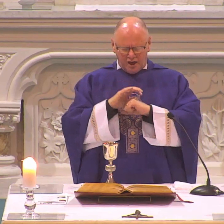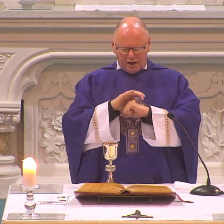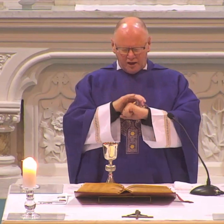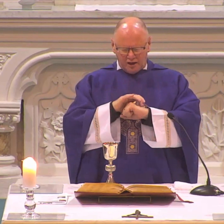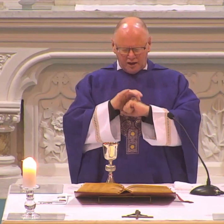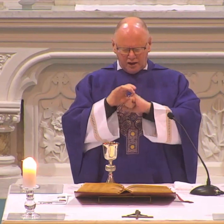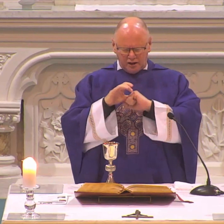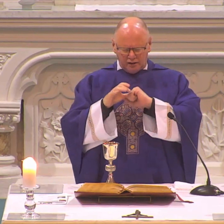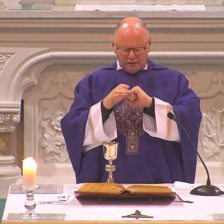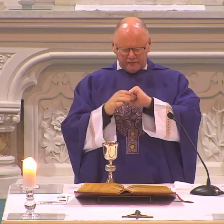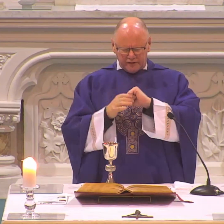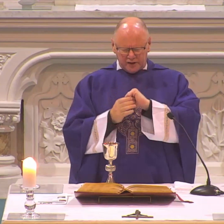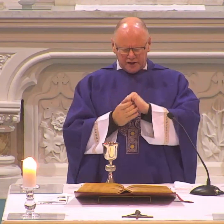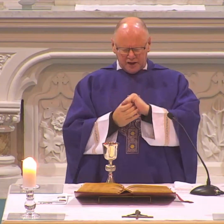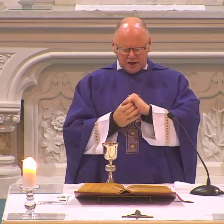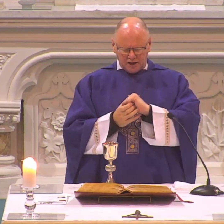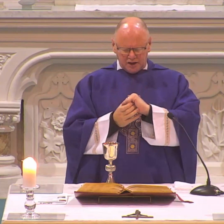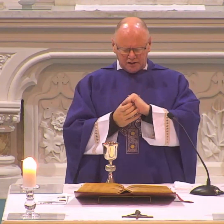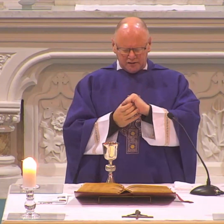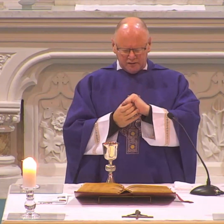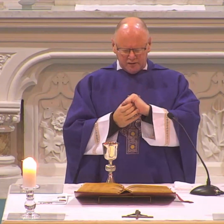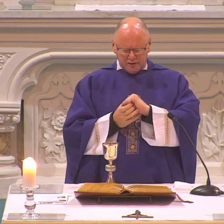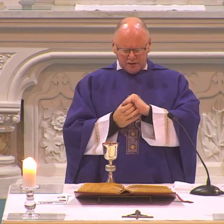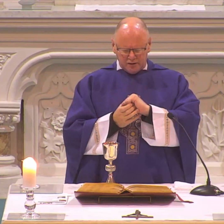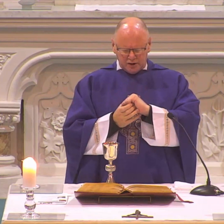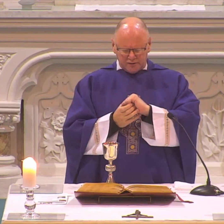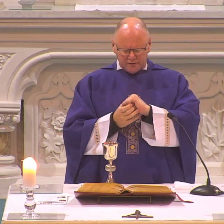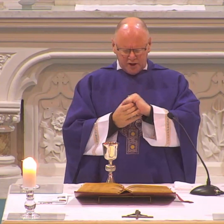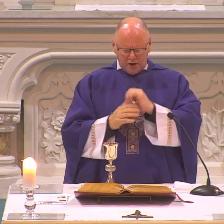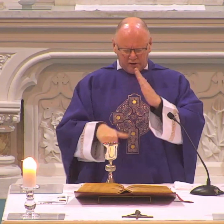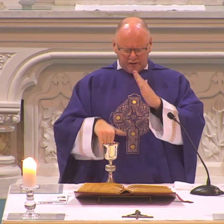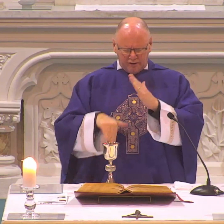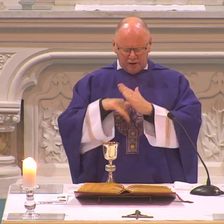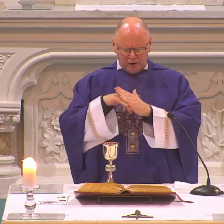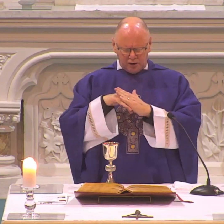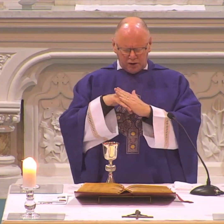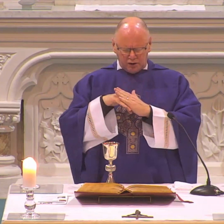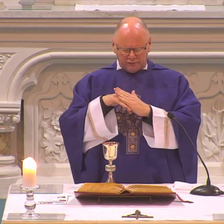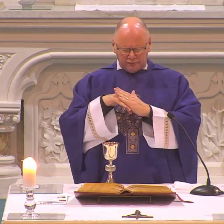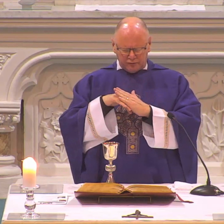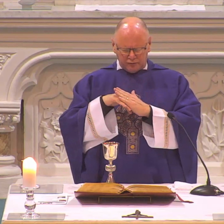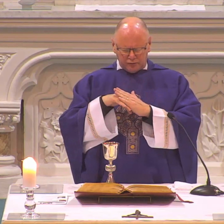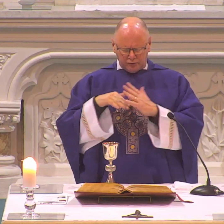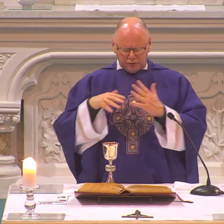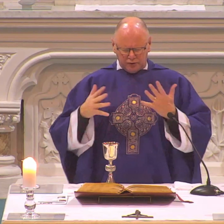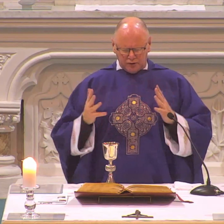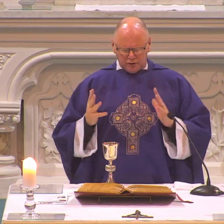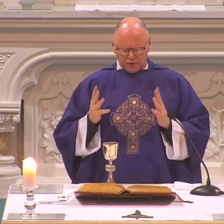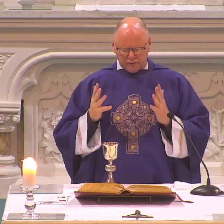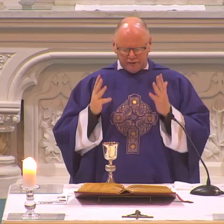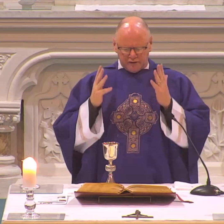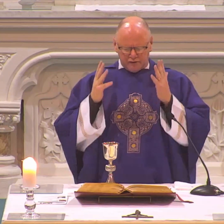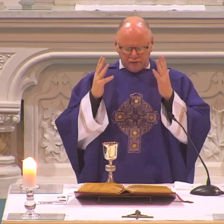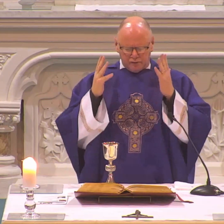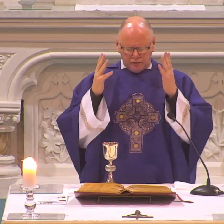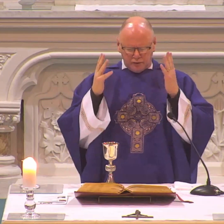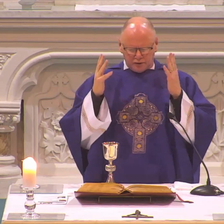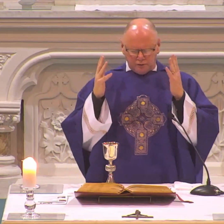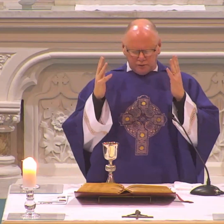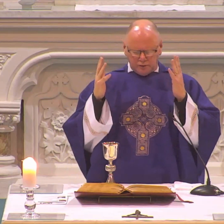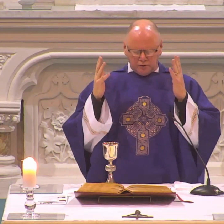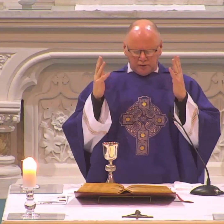hosts, heaven and earth are full of